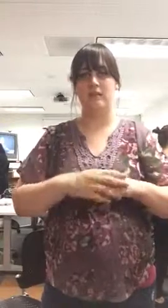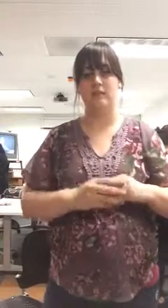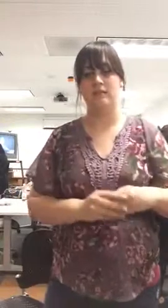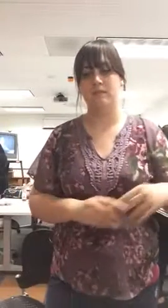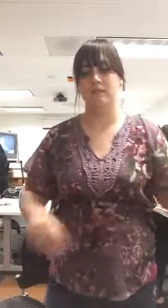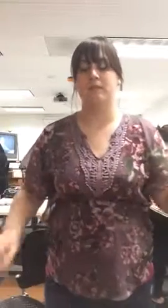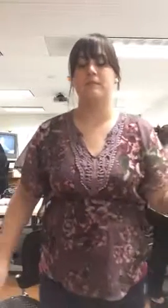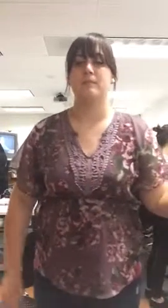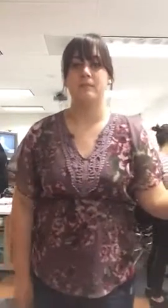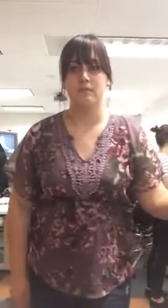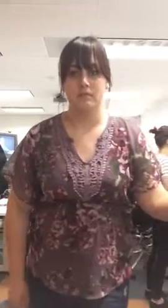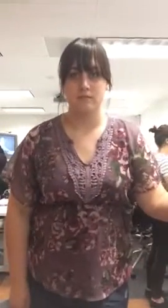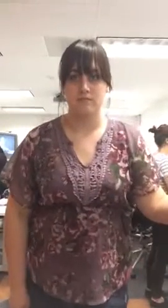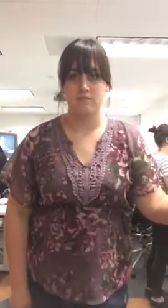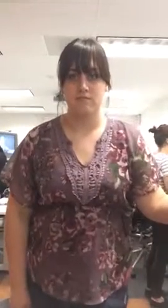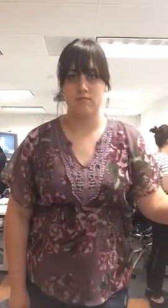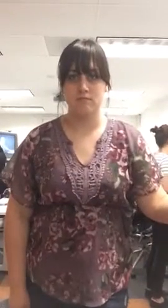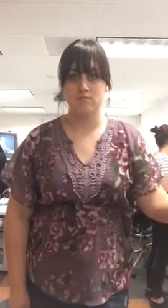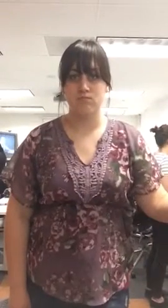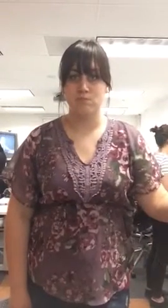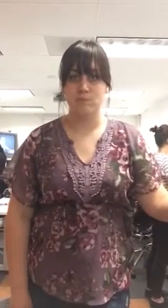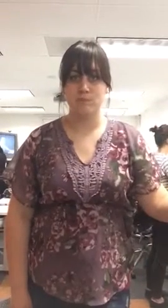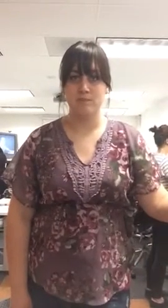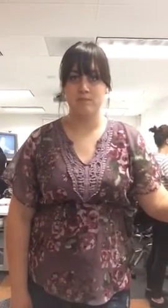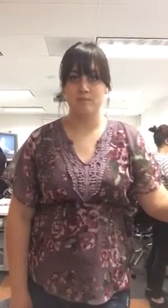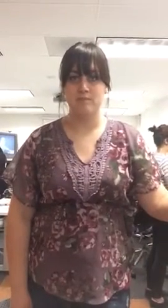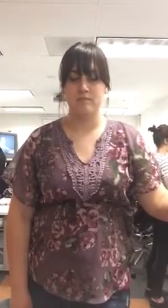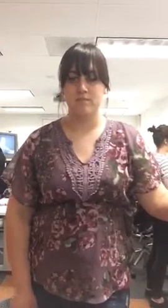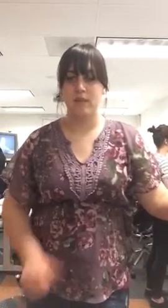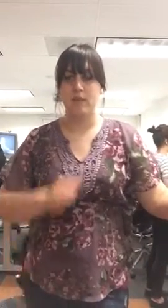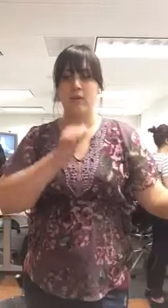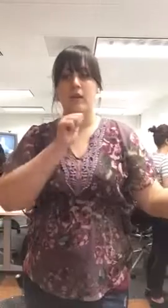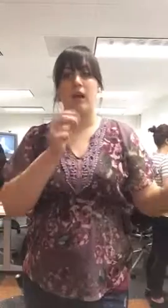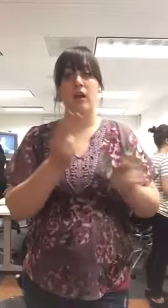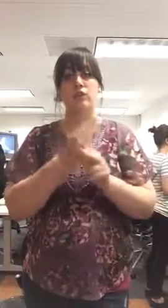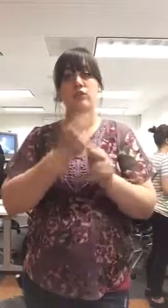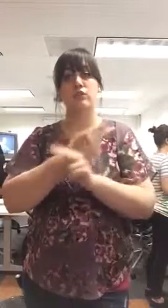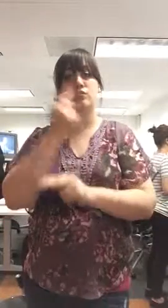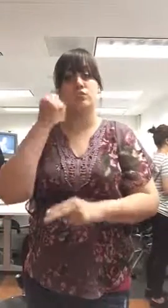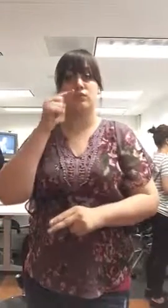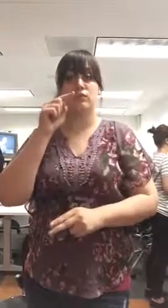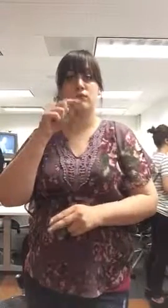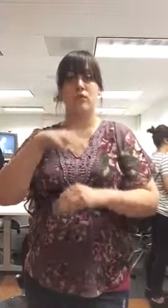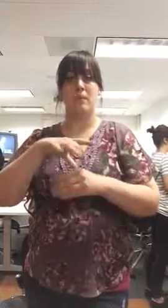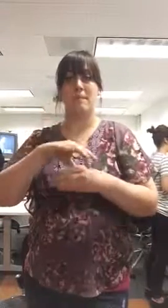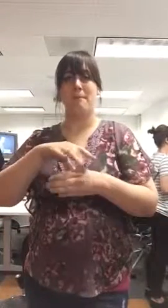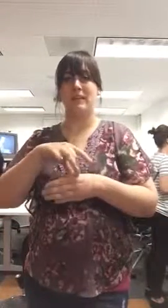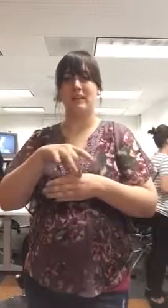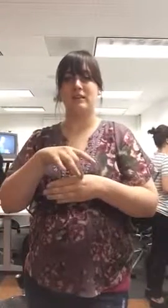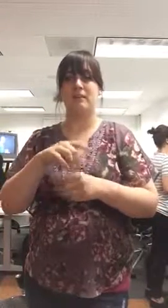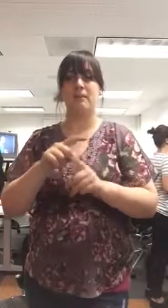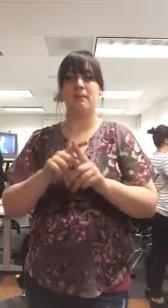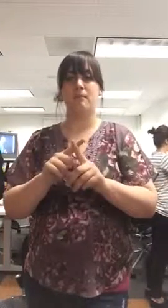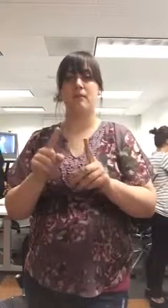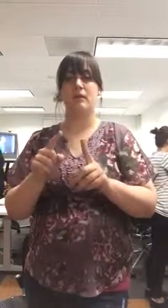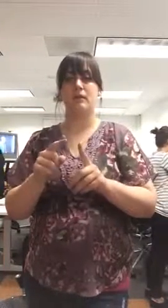for not so much for meat, which was rare. Even today, if you go to the Commonwealth in the States, if you had